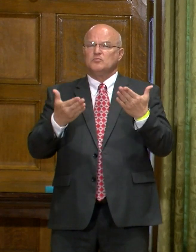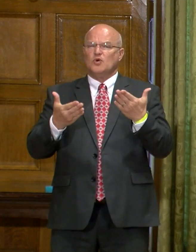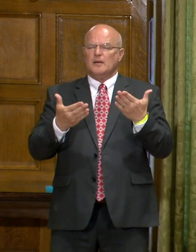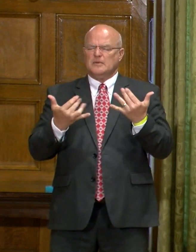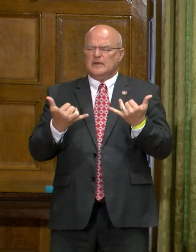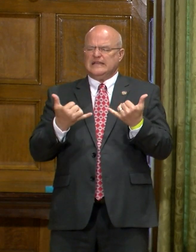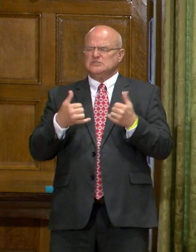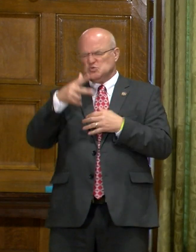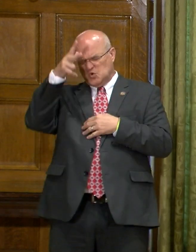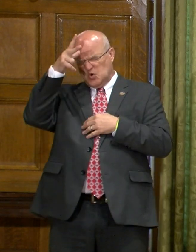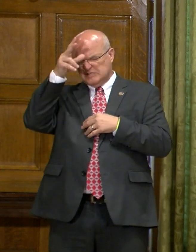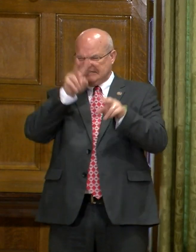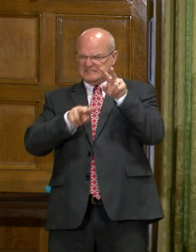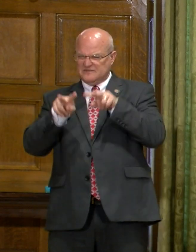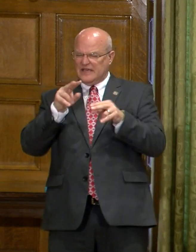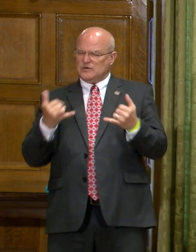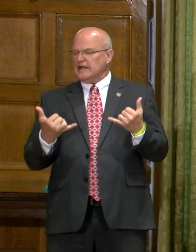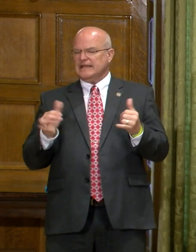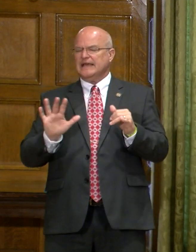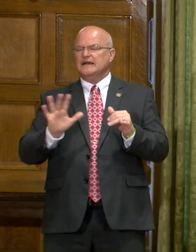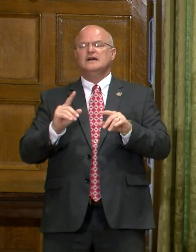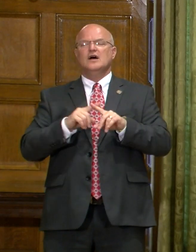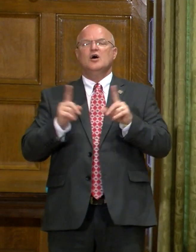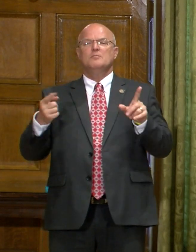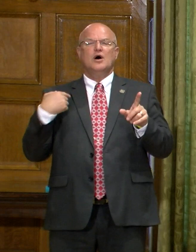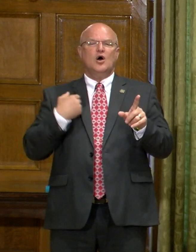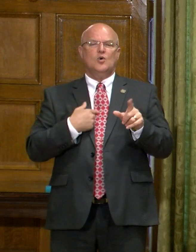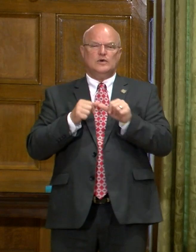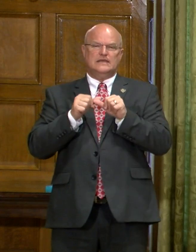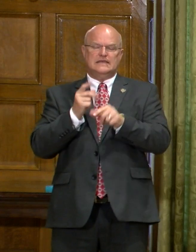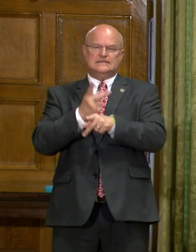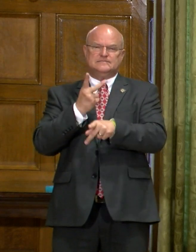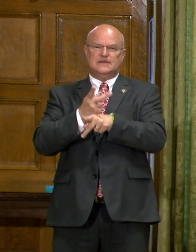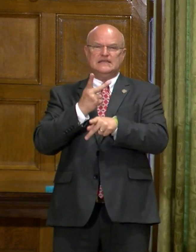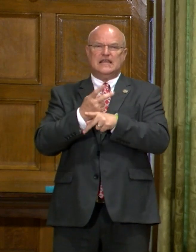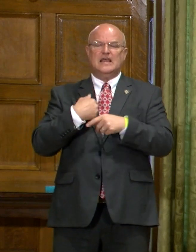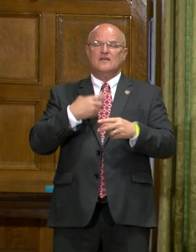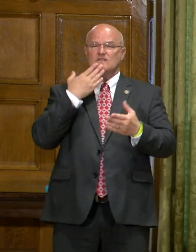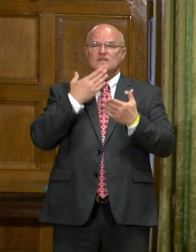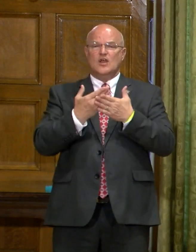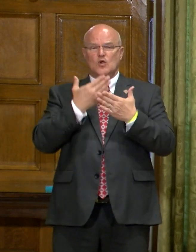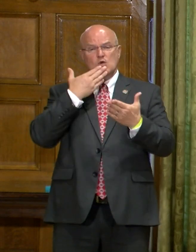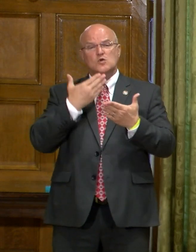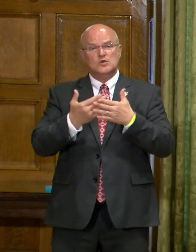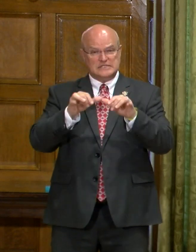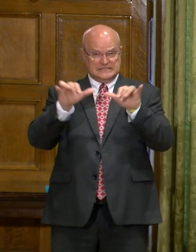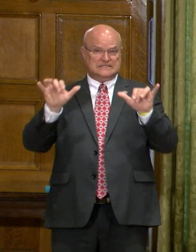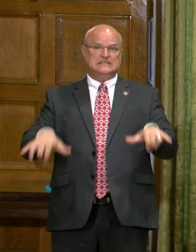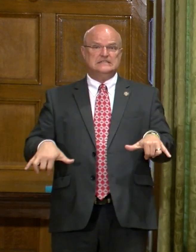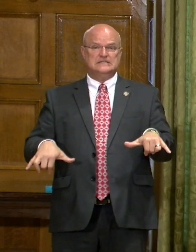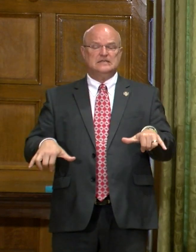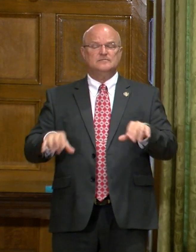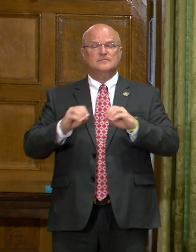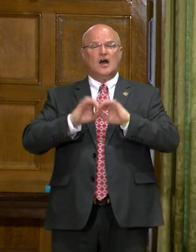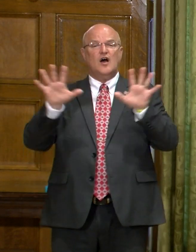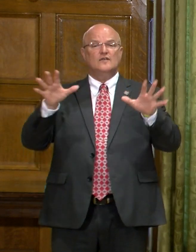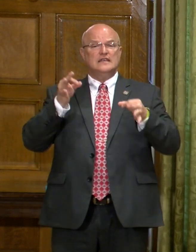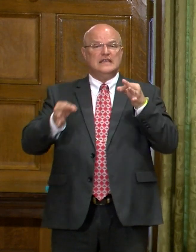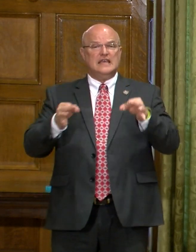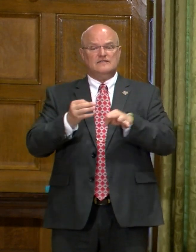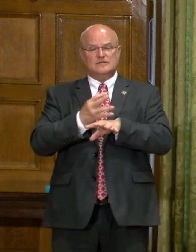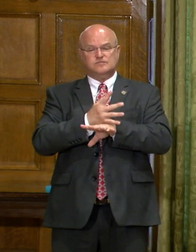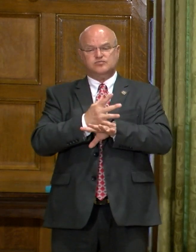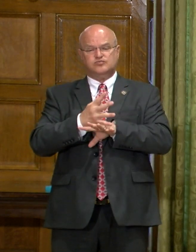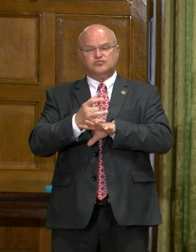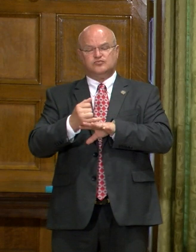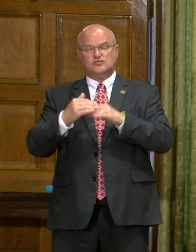early to evaluate it in the long term, but we have a very robust system. Obviously, if it drained